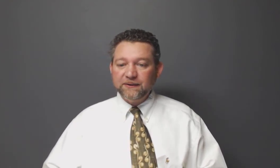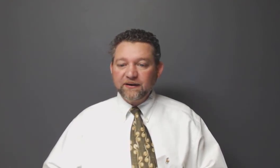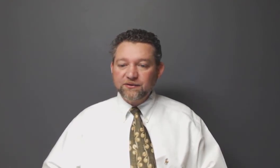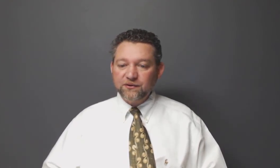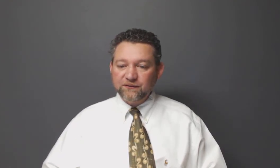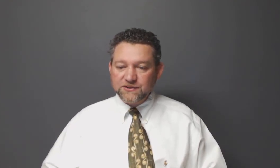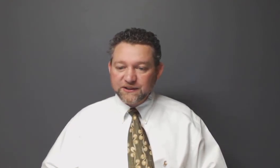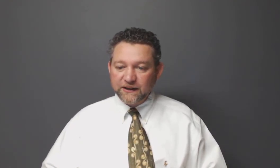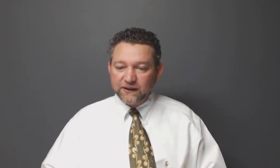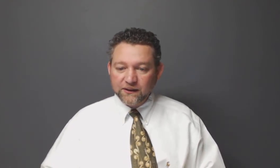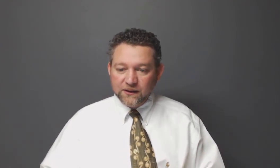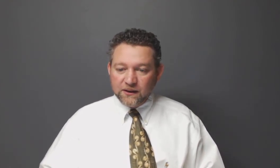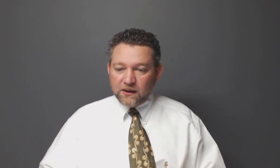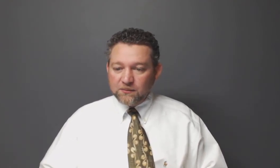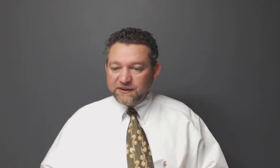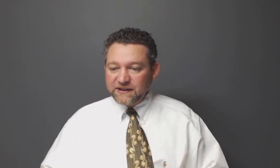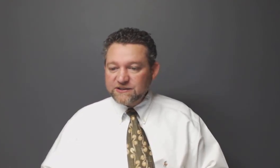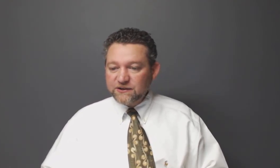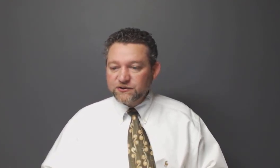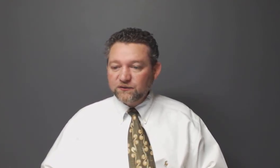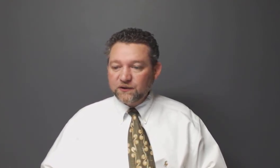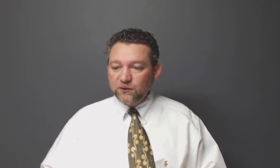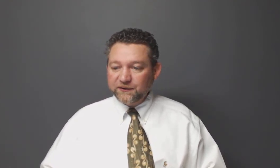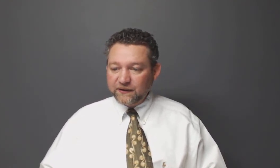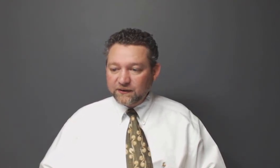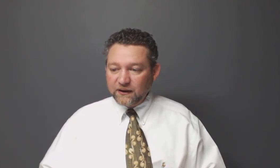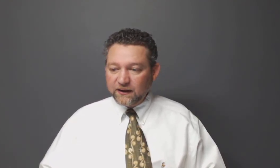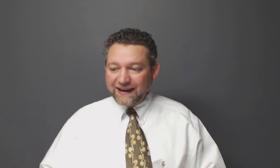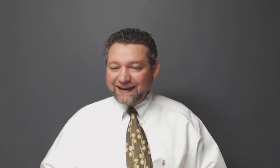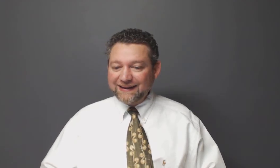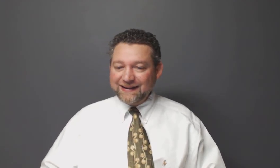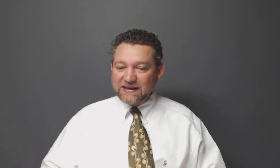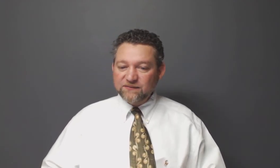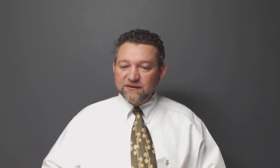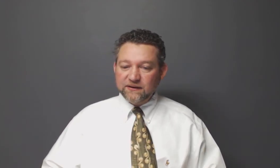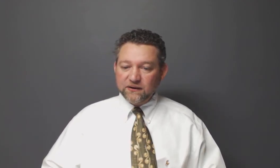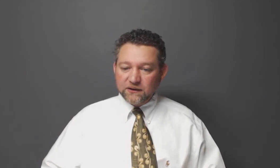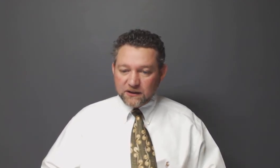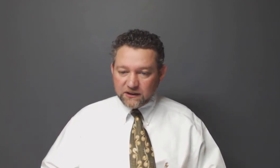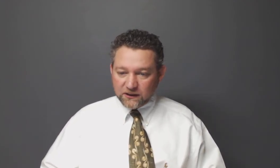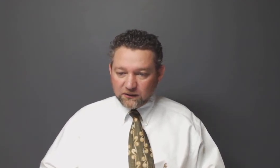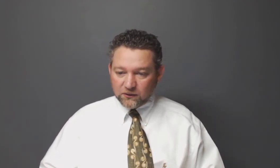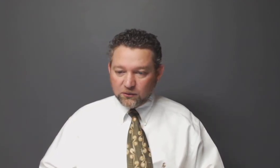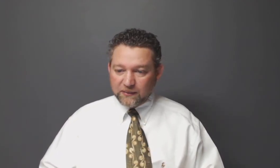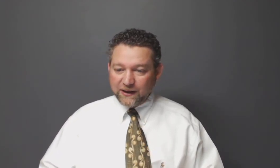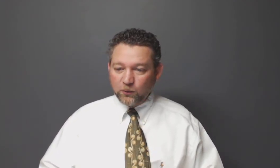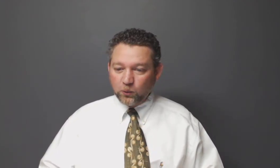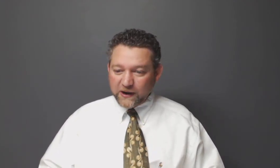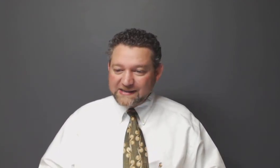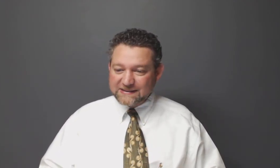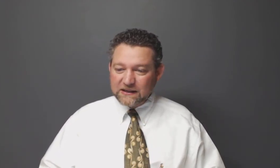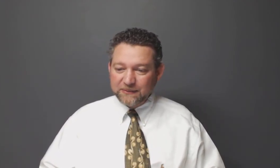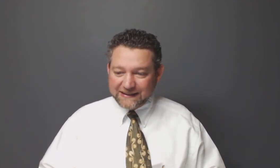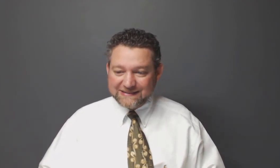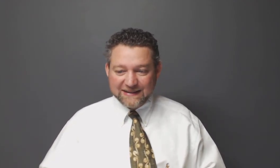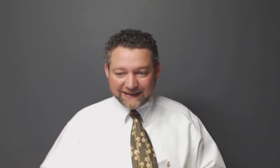Jeremiah 30, verse 9. "But they shall serve the Lord their God, and David their king, whom I will raise up unto